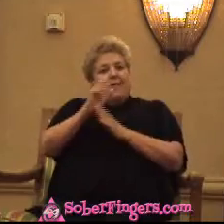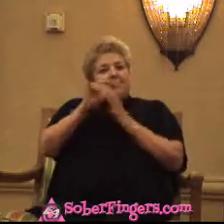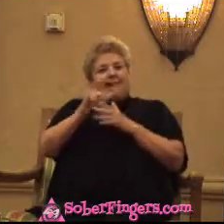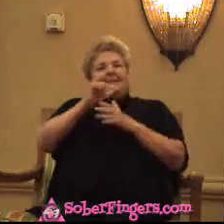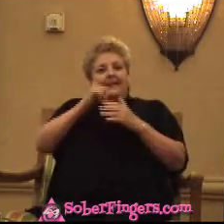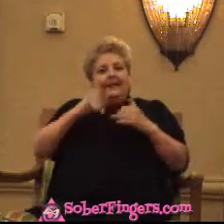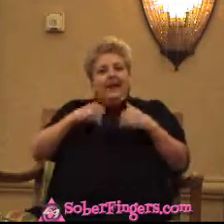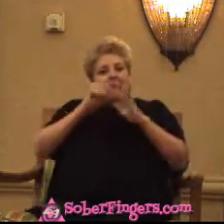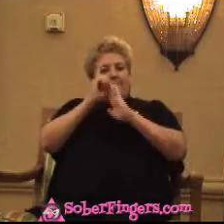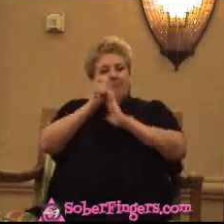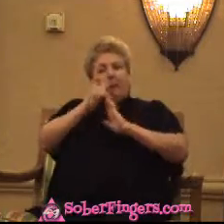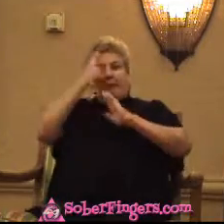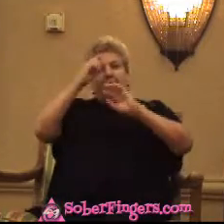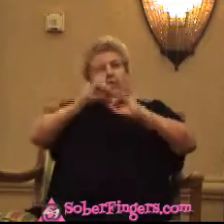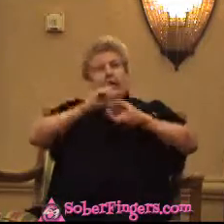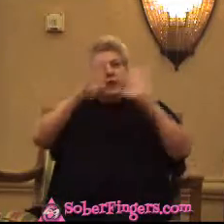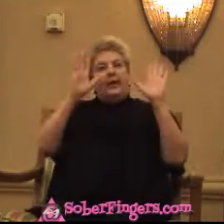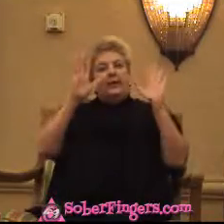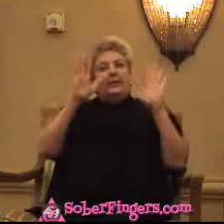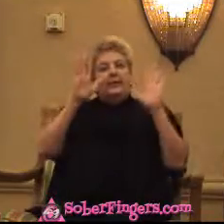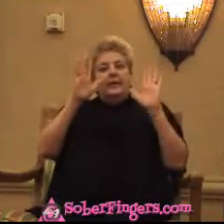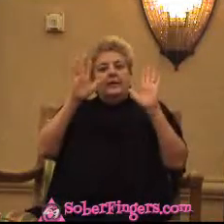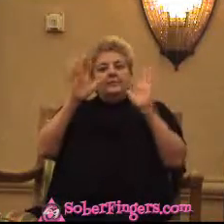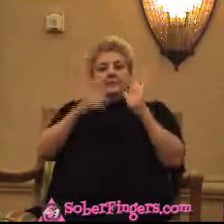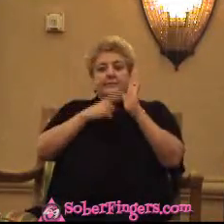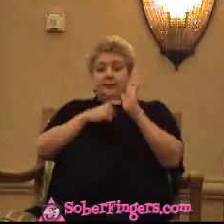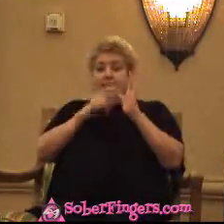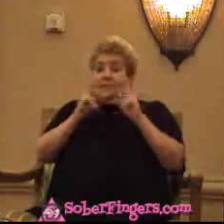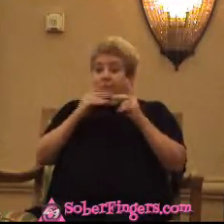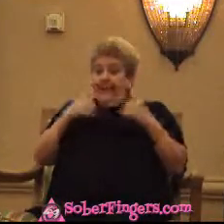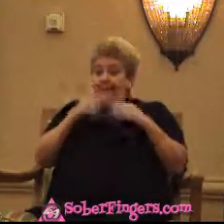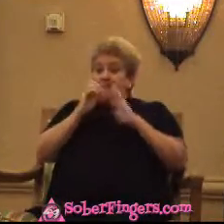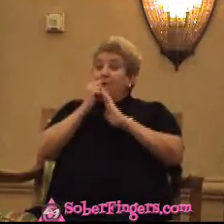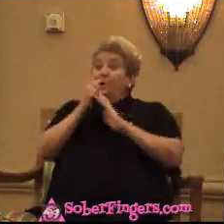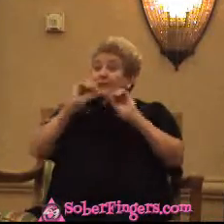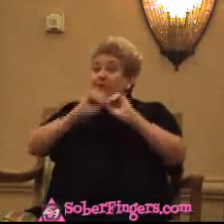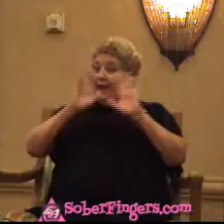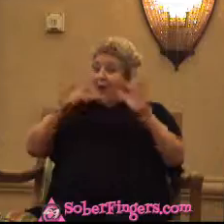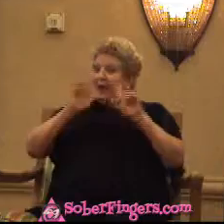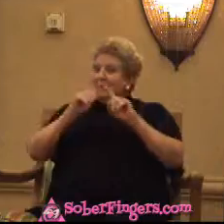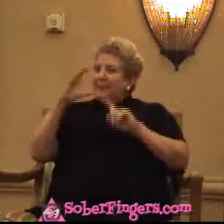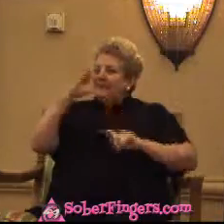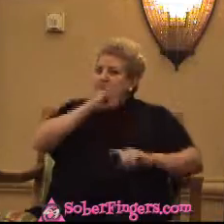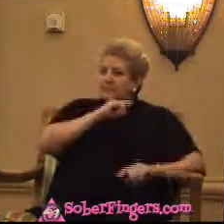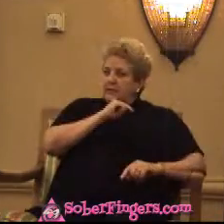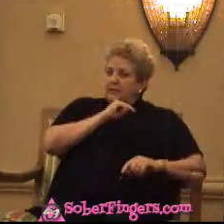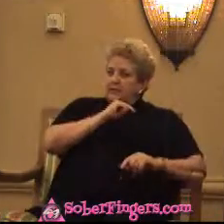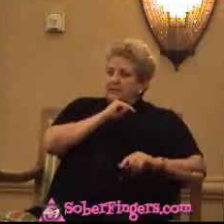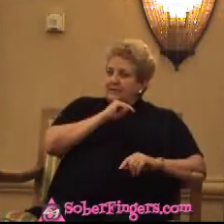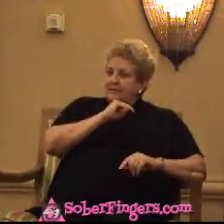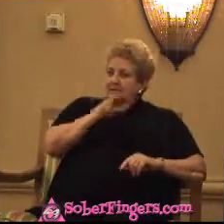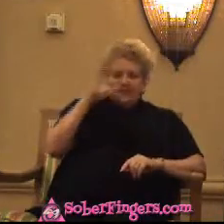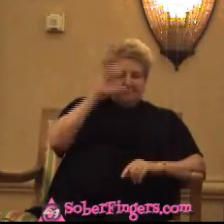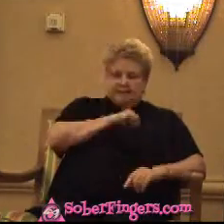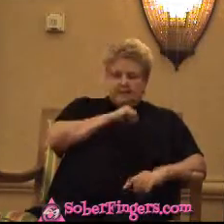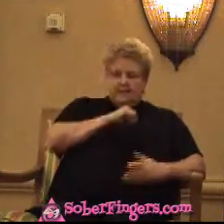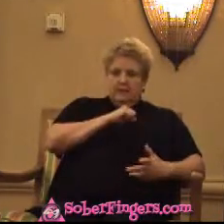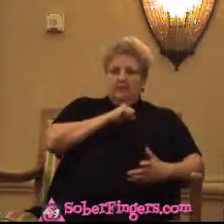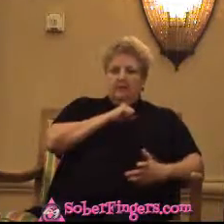think there's a lot of people that have the moment of clarity and they miss it. Thank God so far I haven't missed it. But it became